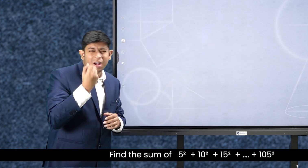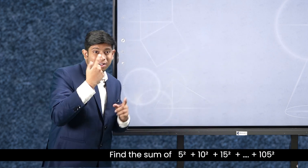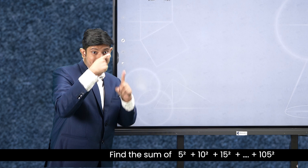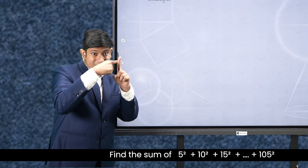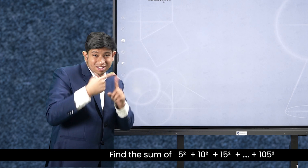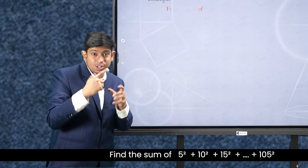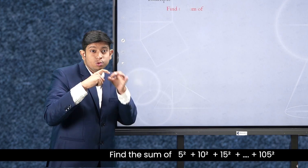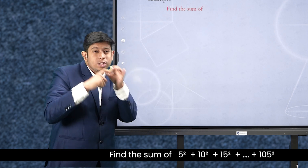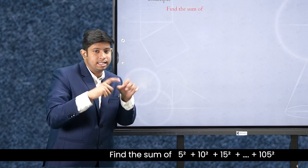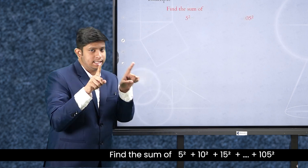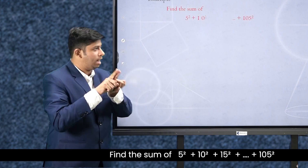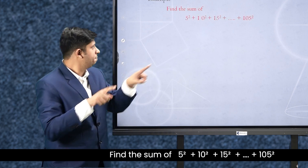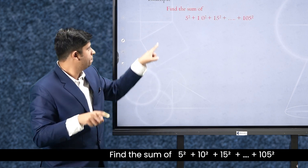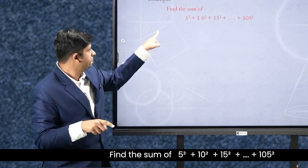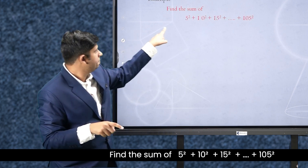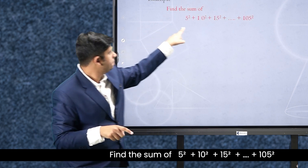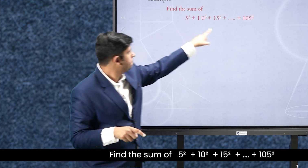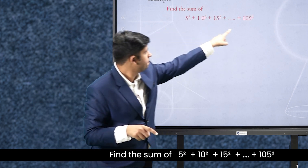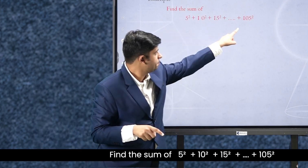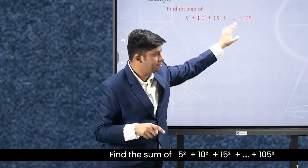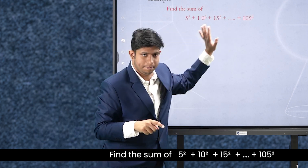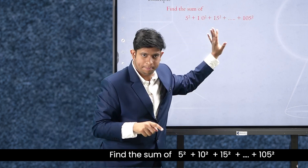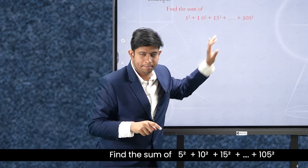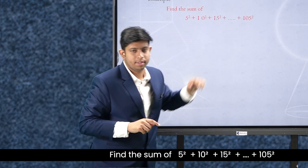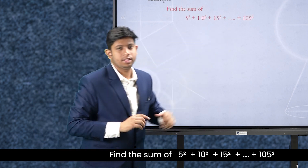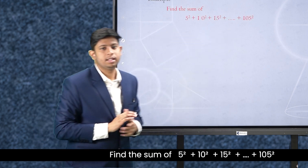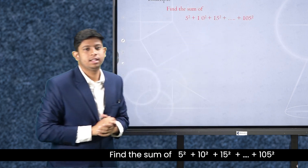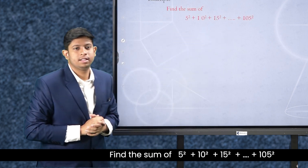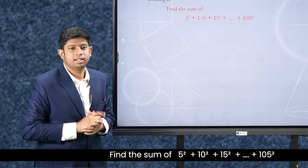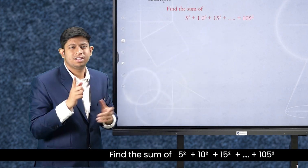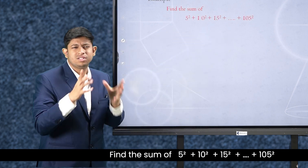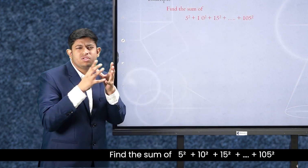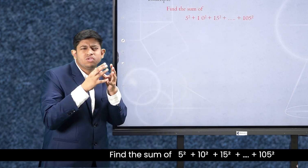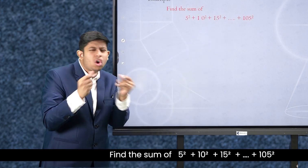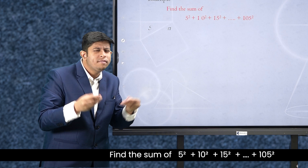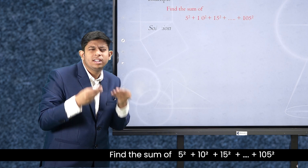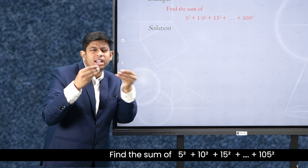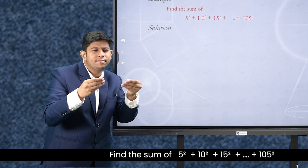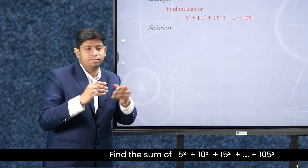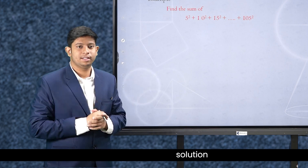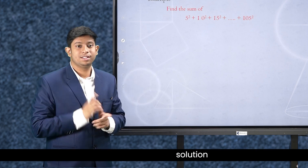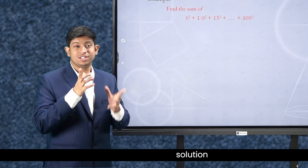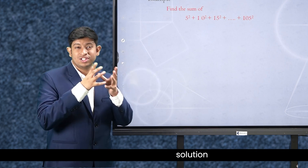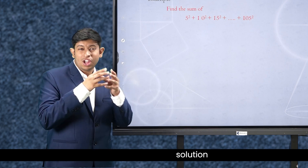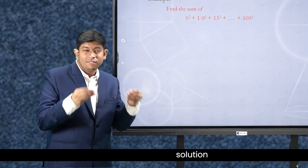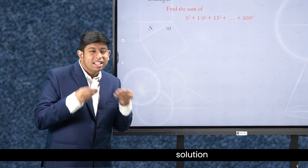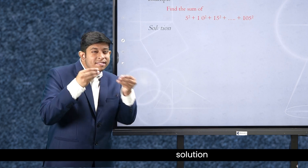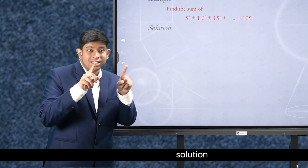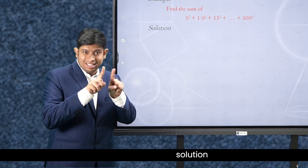Find the sum of 5 square plus 10 square plus 15 square plus so on 105 square. Solution.